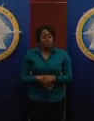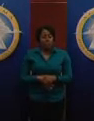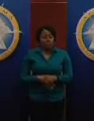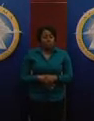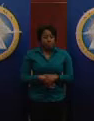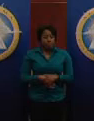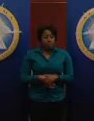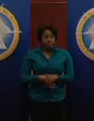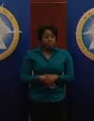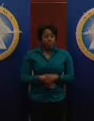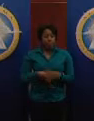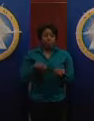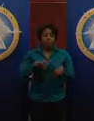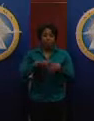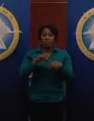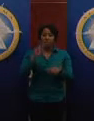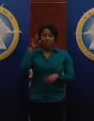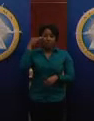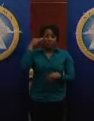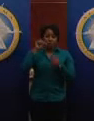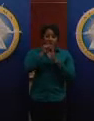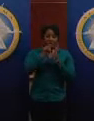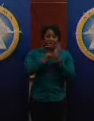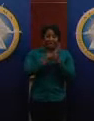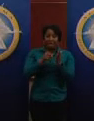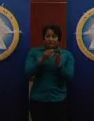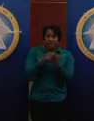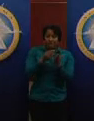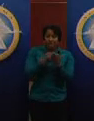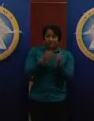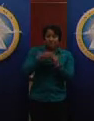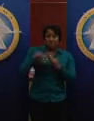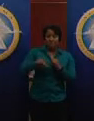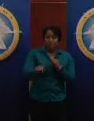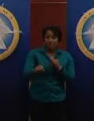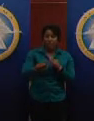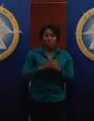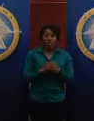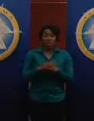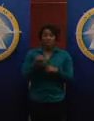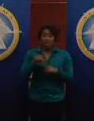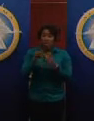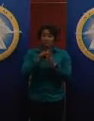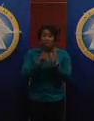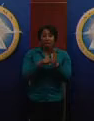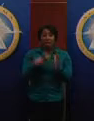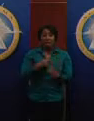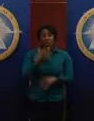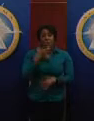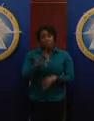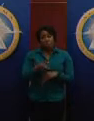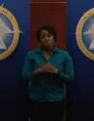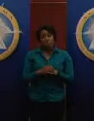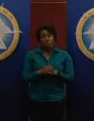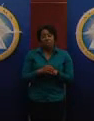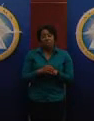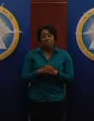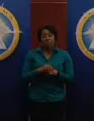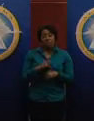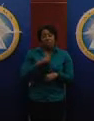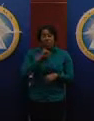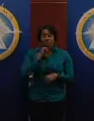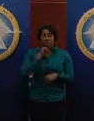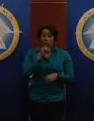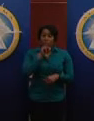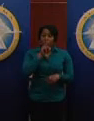how to spend federal and state funds. We are very fortunate in this state that we are not talking about significant